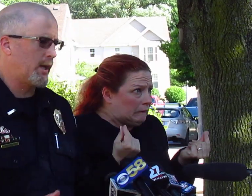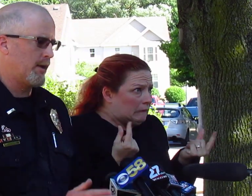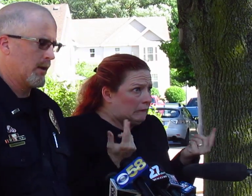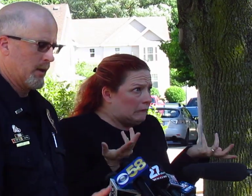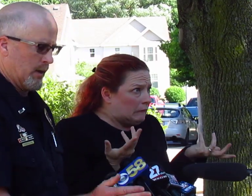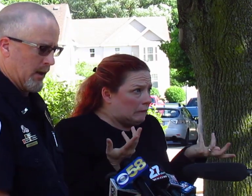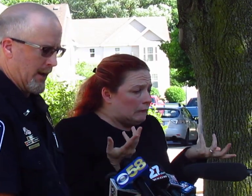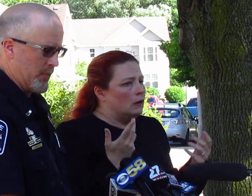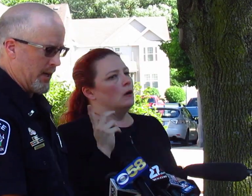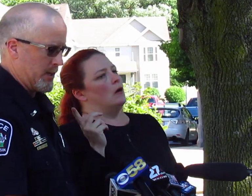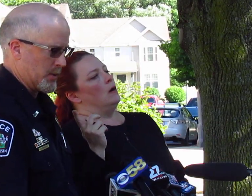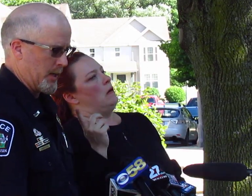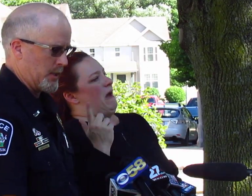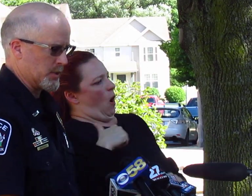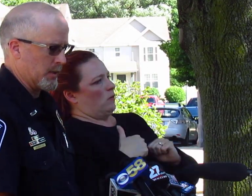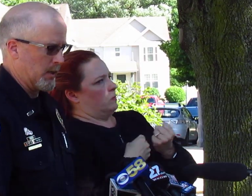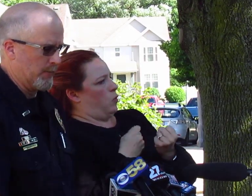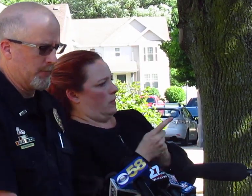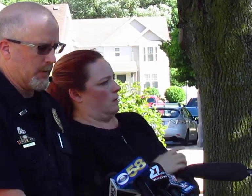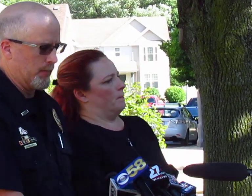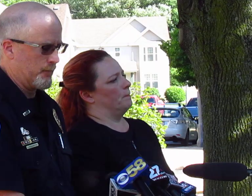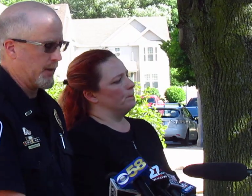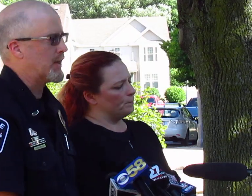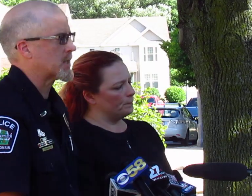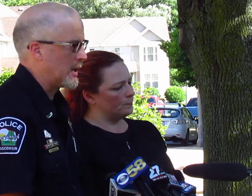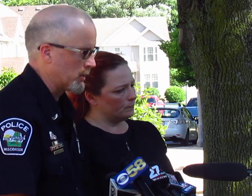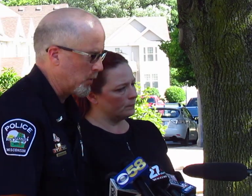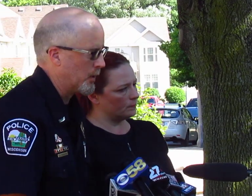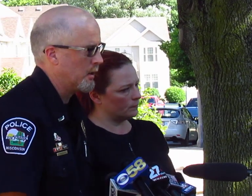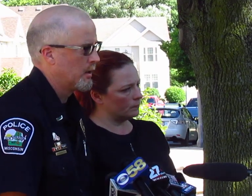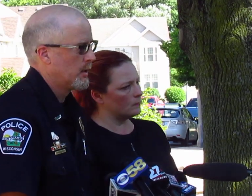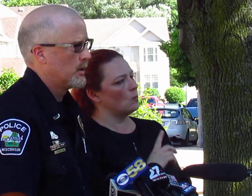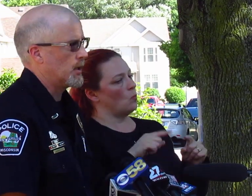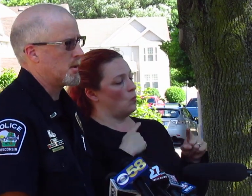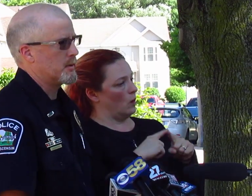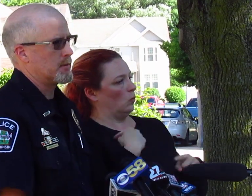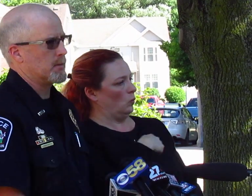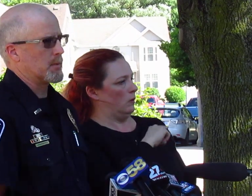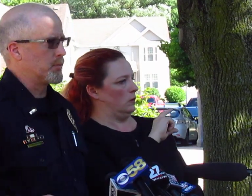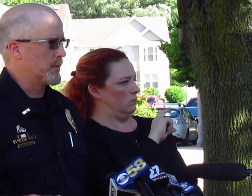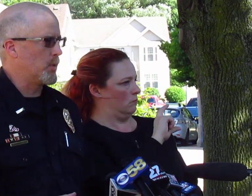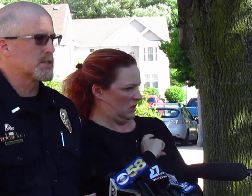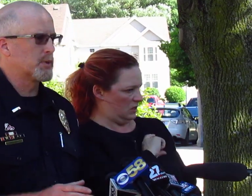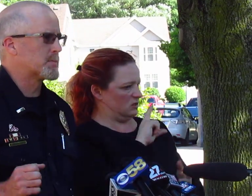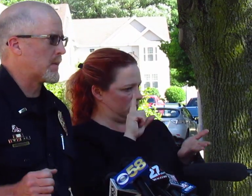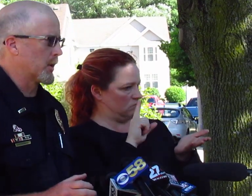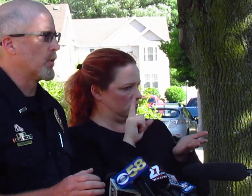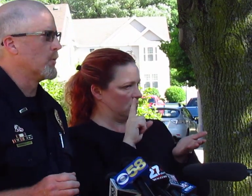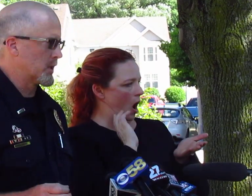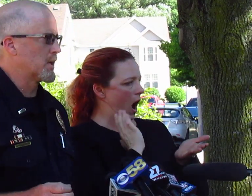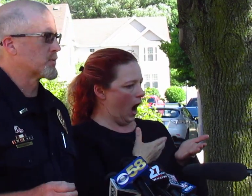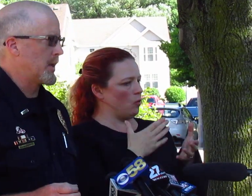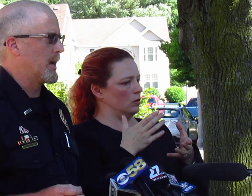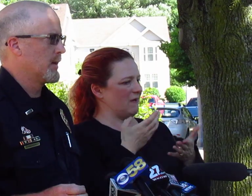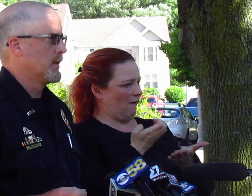Once we have made a determination of the investigative component, we as a police department are going to